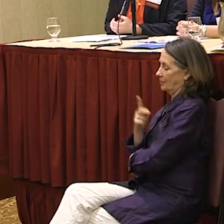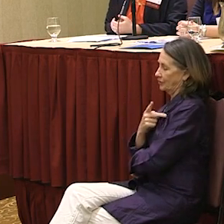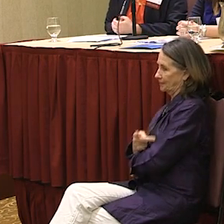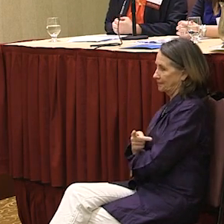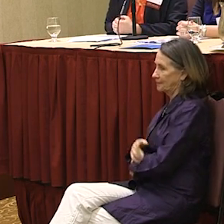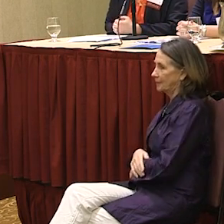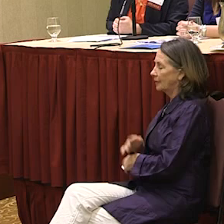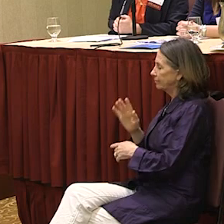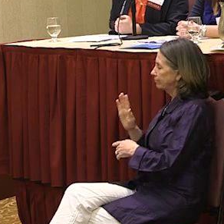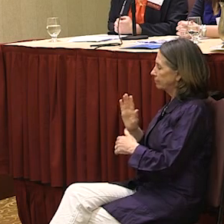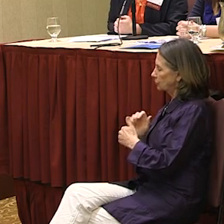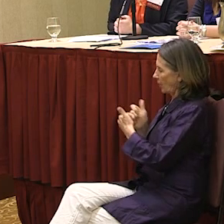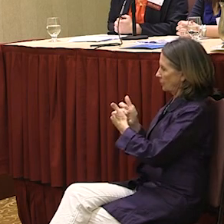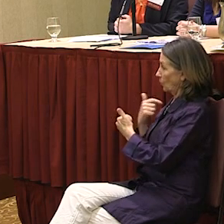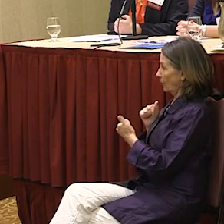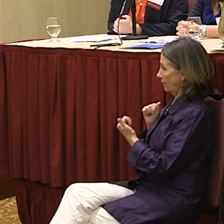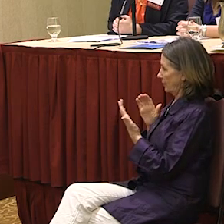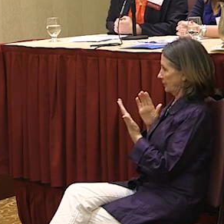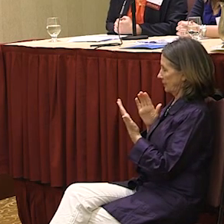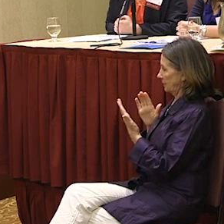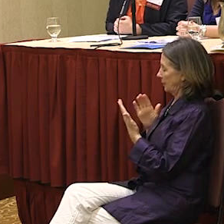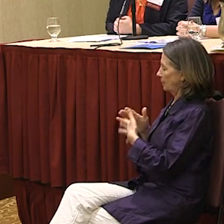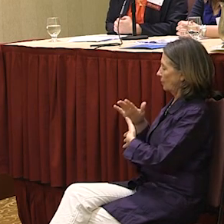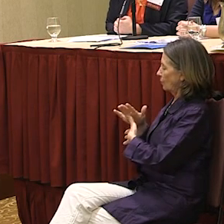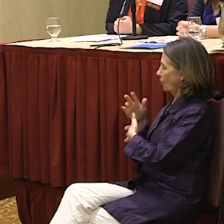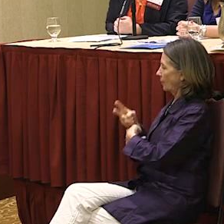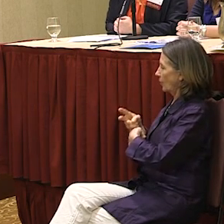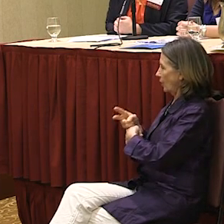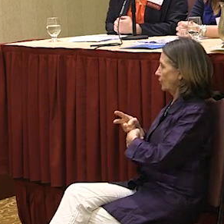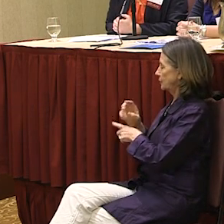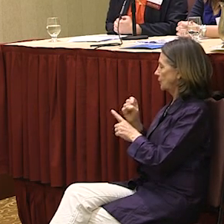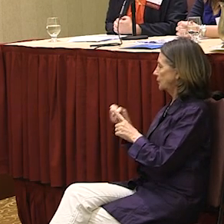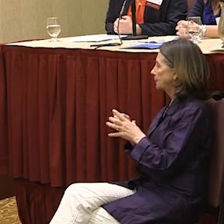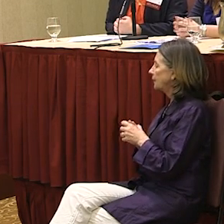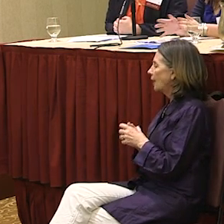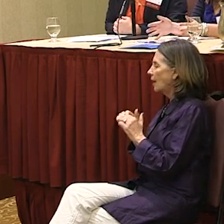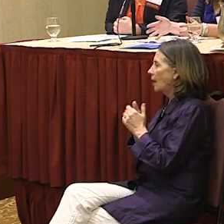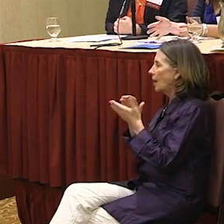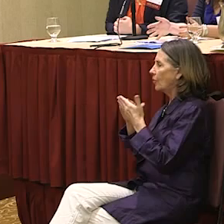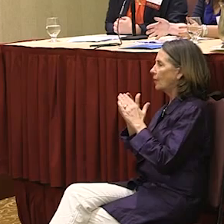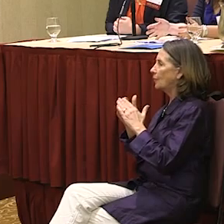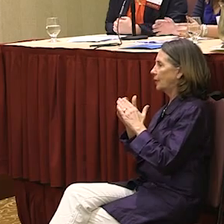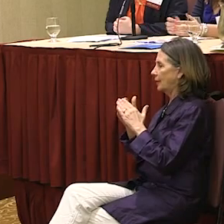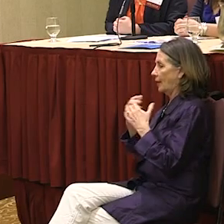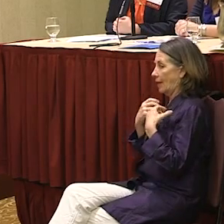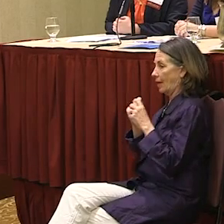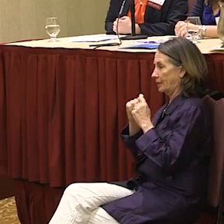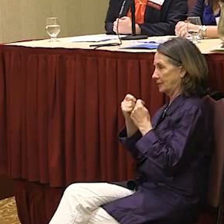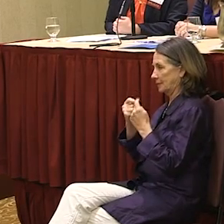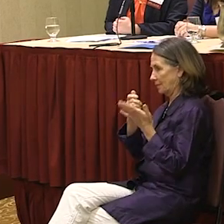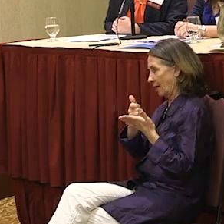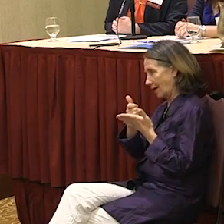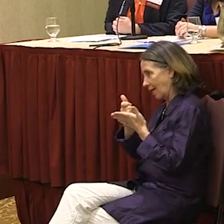patients and the challenges that we face in a primary care setting and how the community health team has impacted